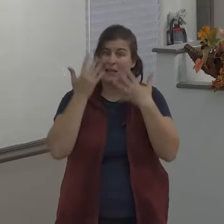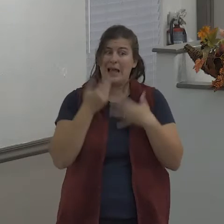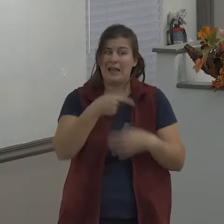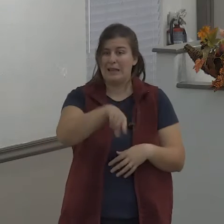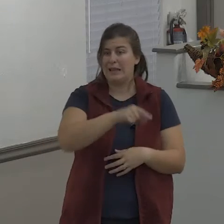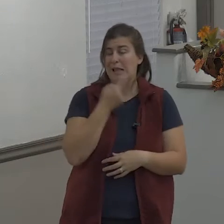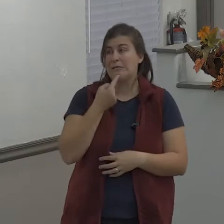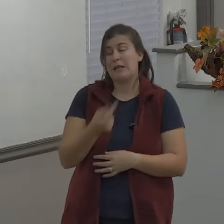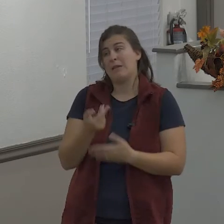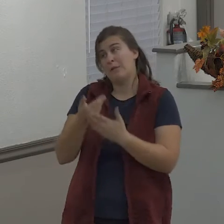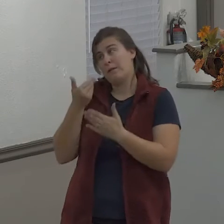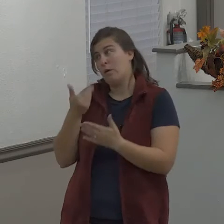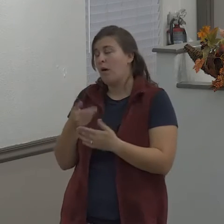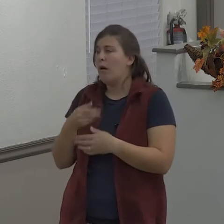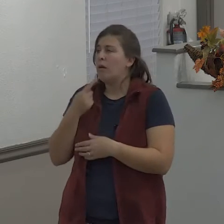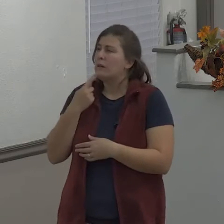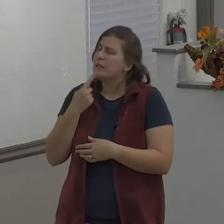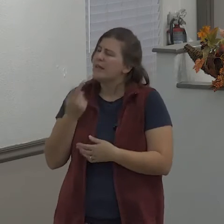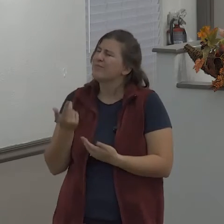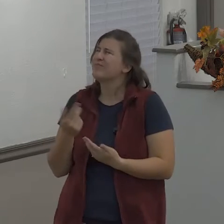And sadly, I've heard things like,